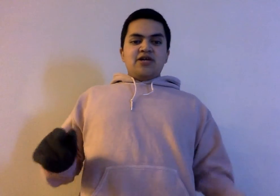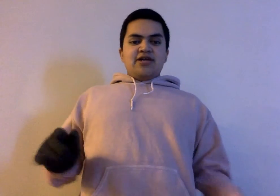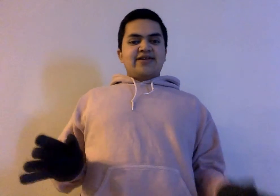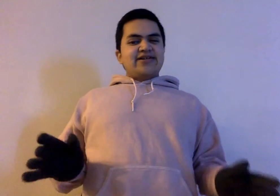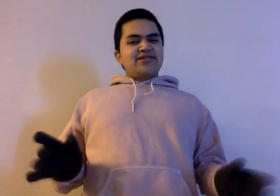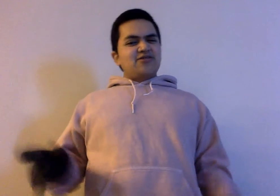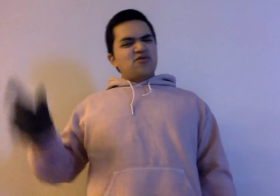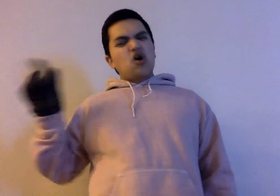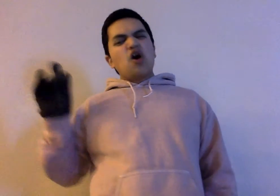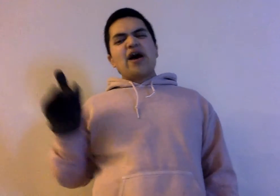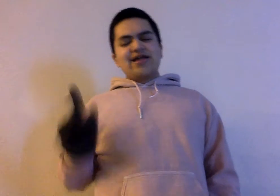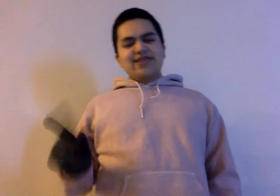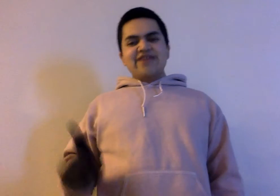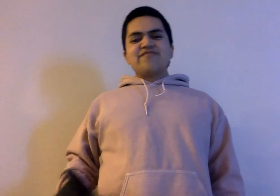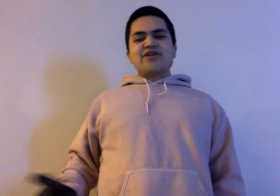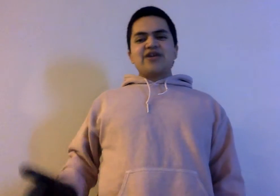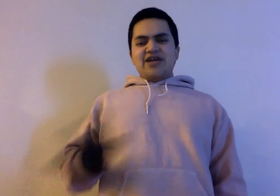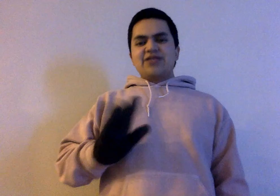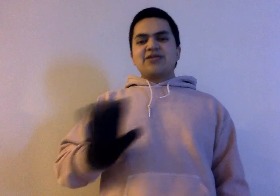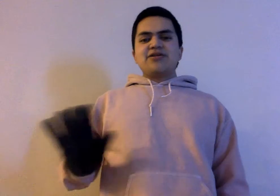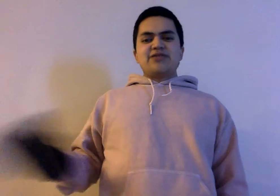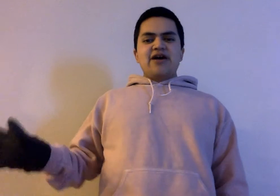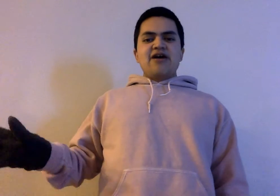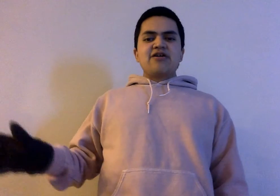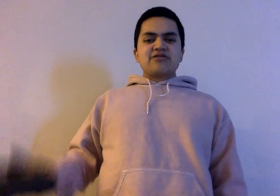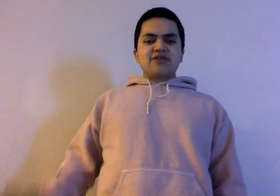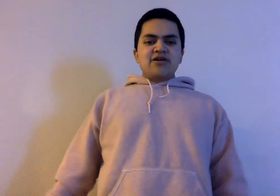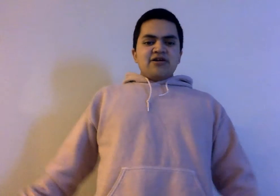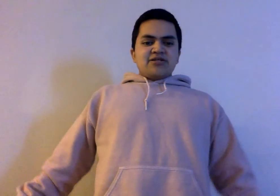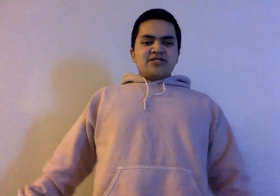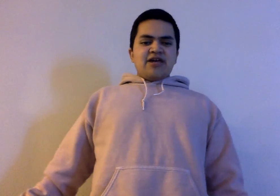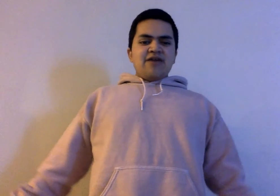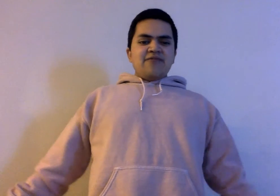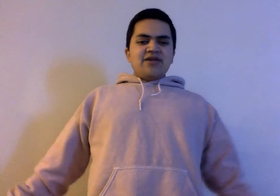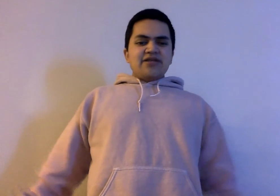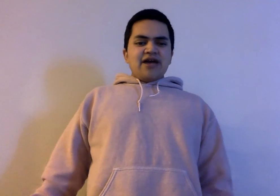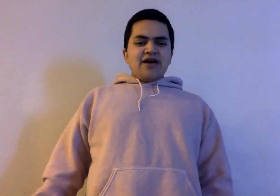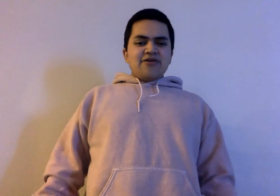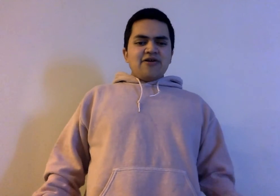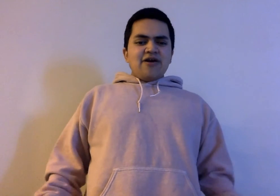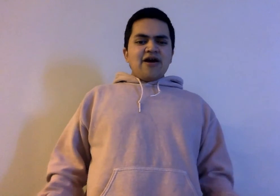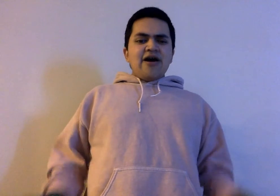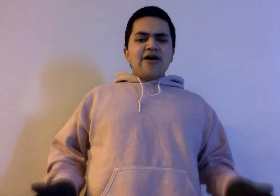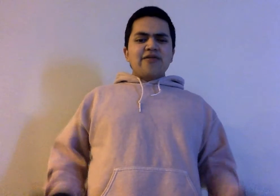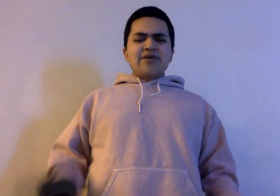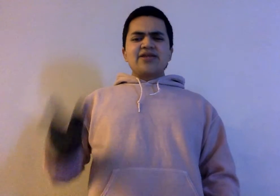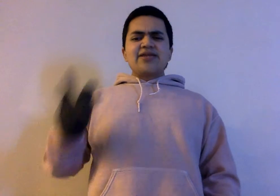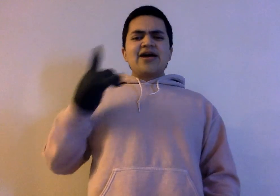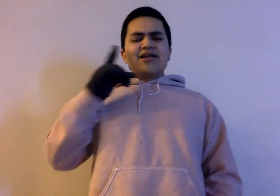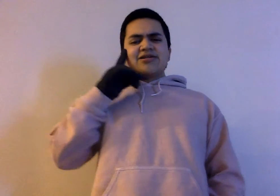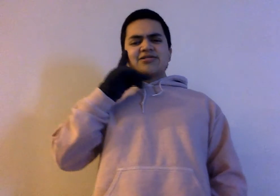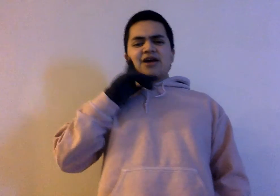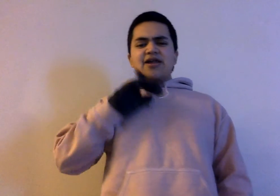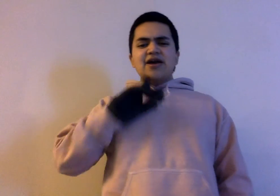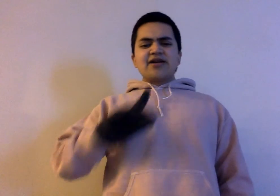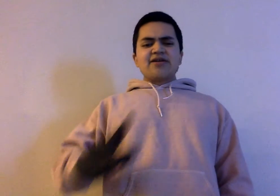in case you go and leave me in the dirt. 'Cause every time you hurt me, the less that I